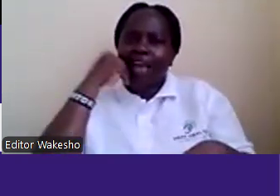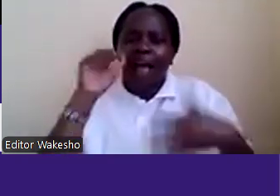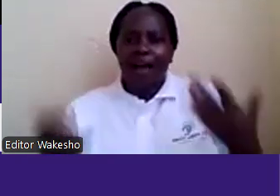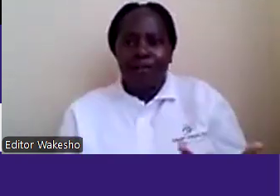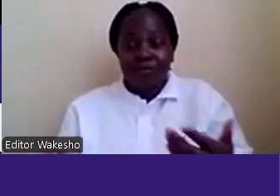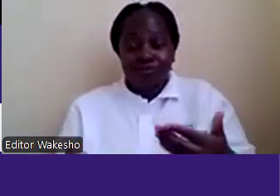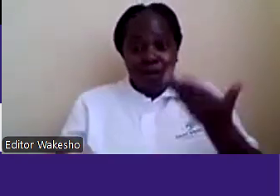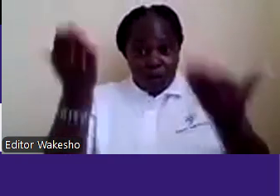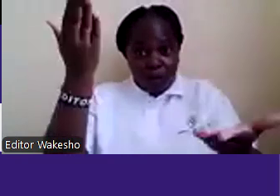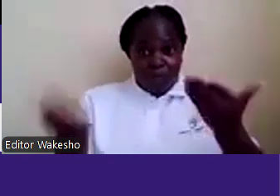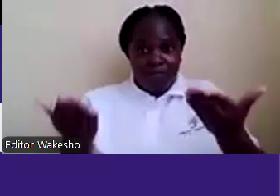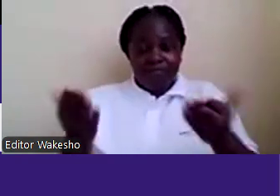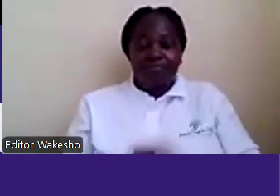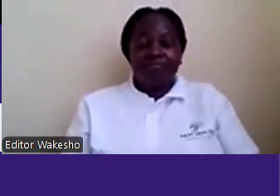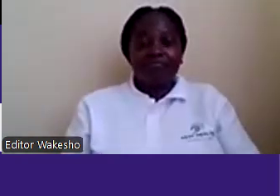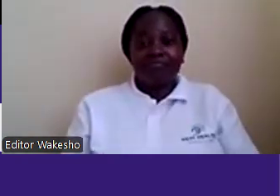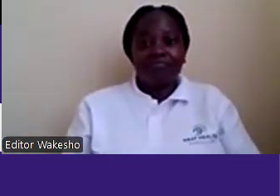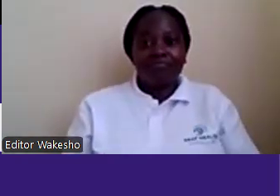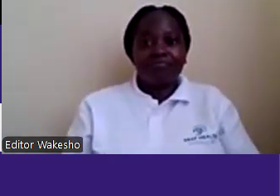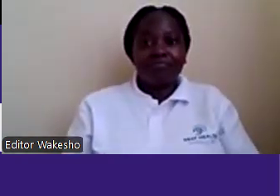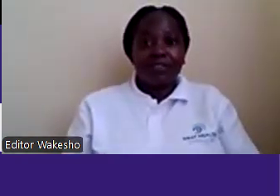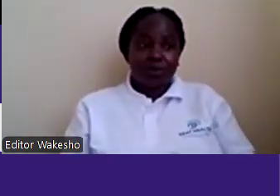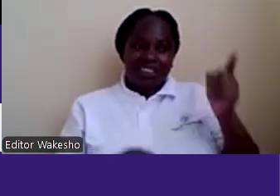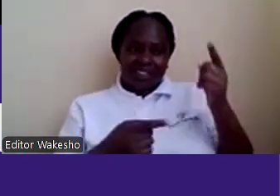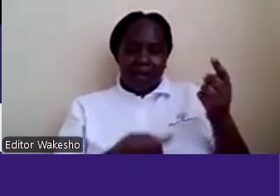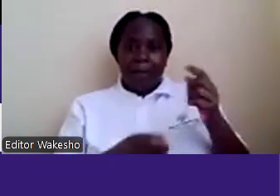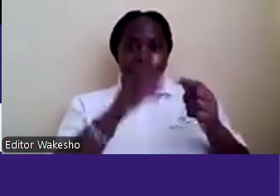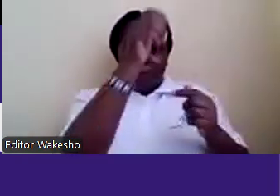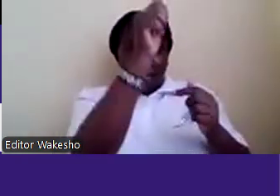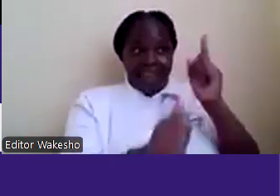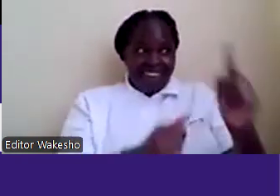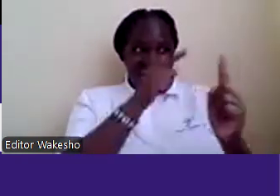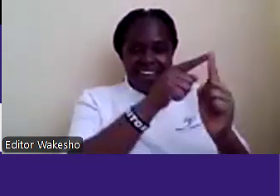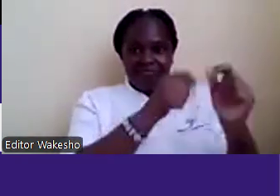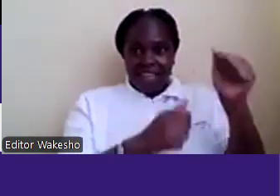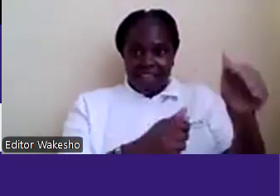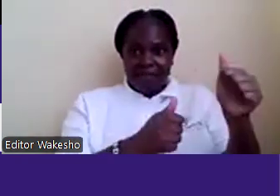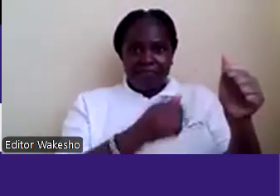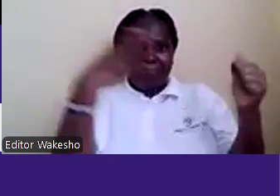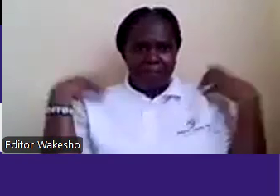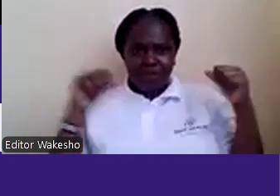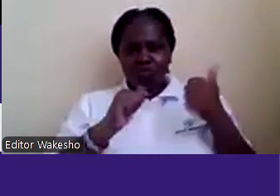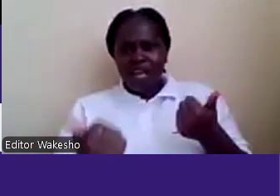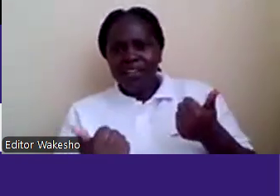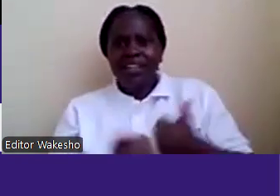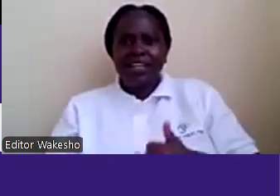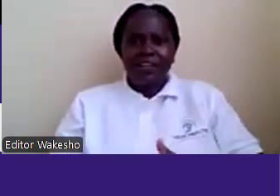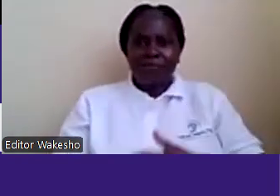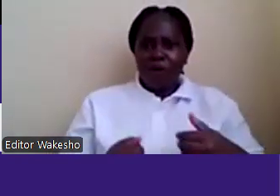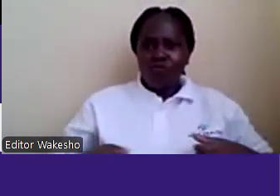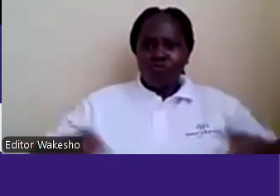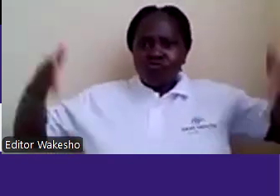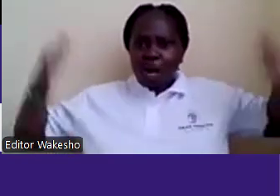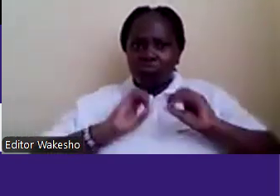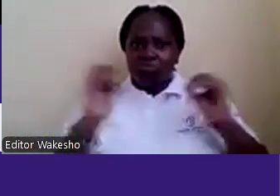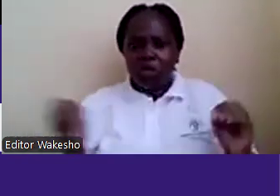mean that now we're saying it is a must that one person will get it as opposed to someone else. We always manage the patient in front